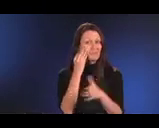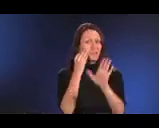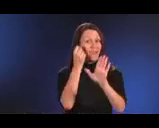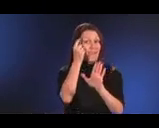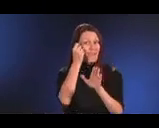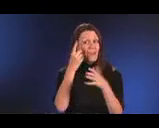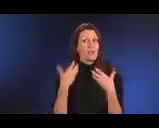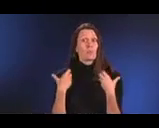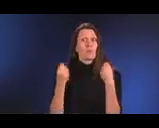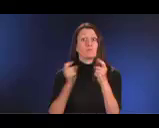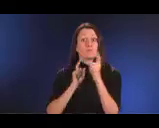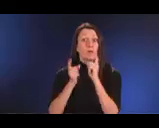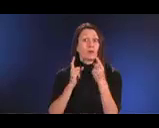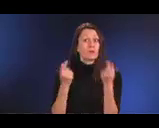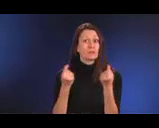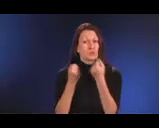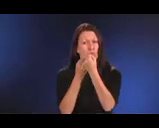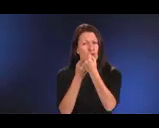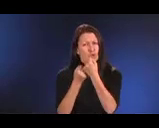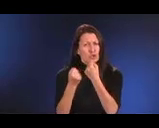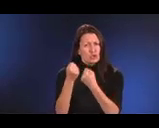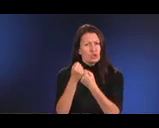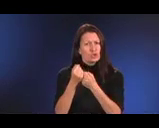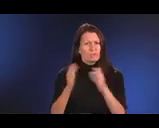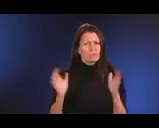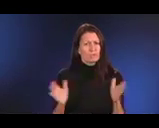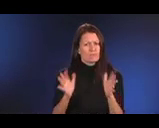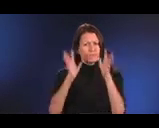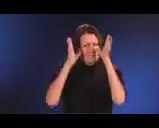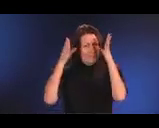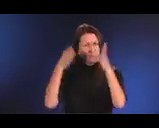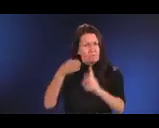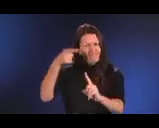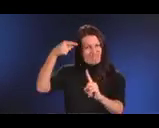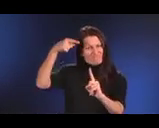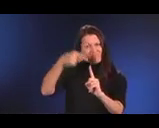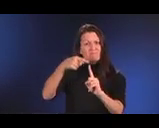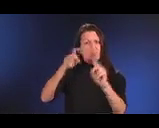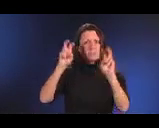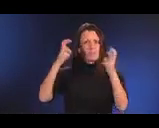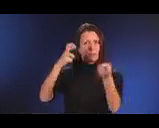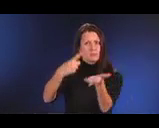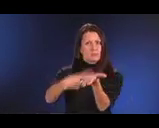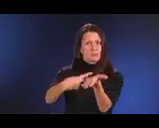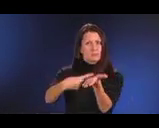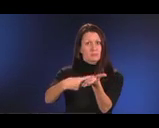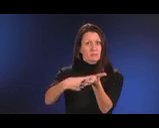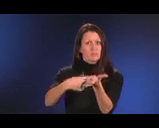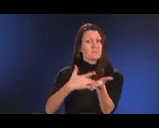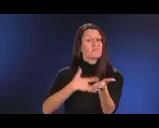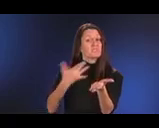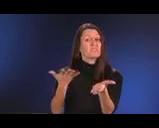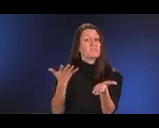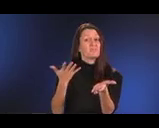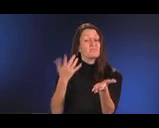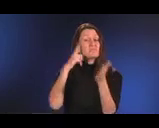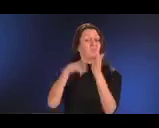but recovery dialogues have a structure focused on a specific topic. This is often in a